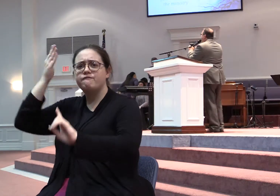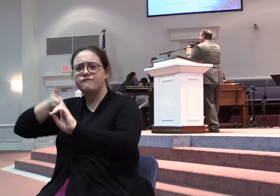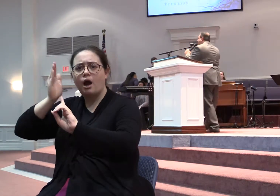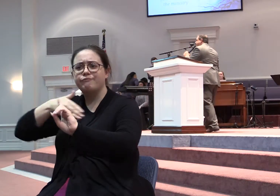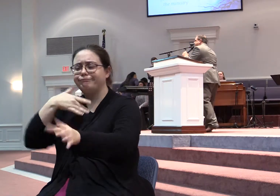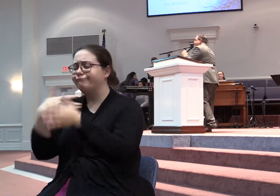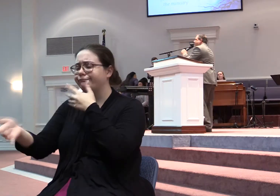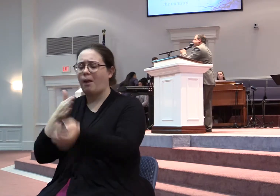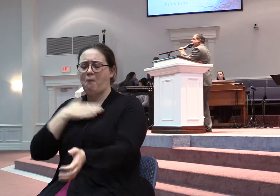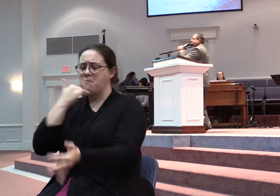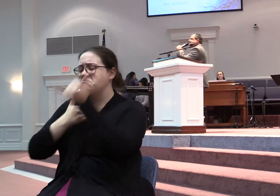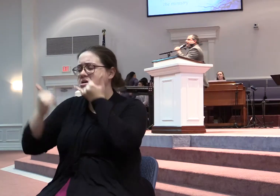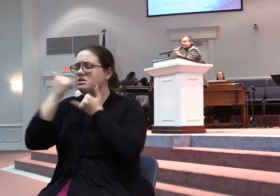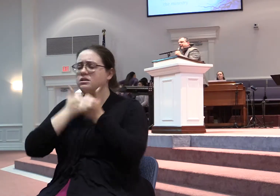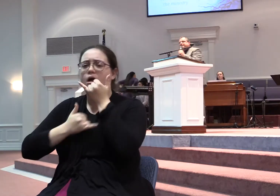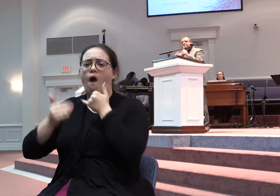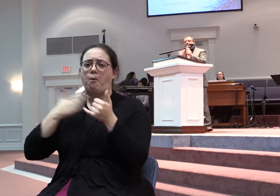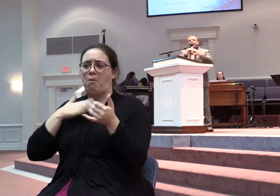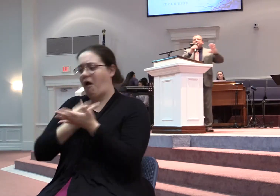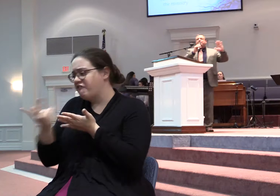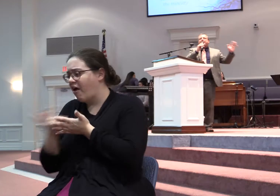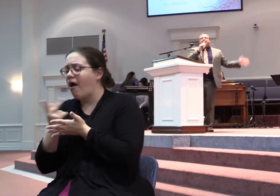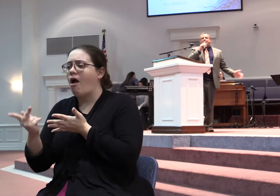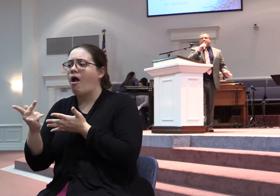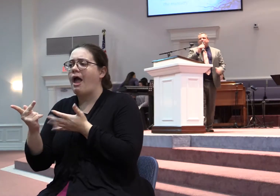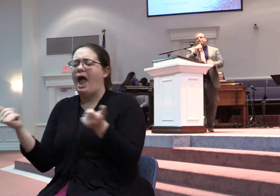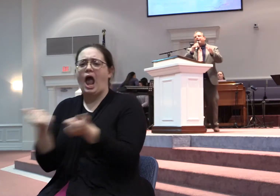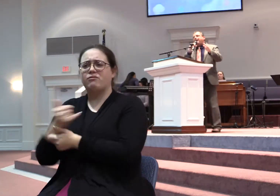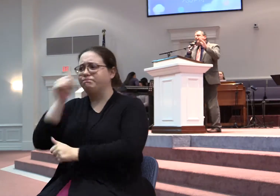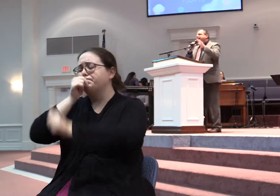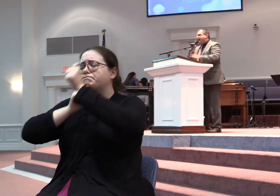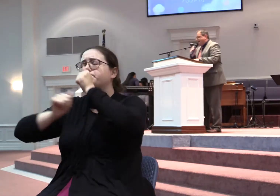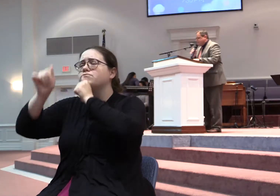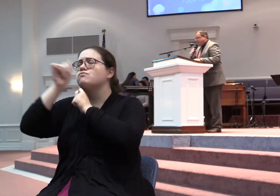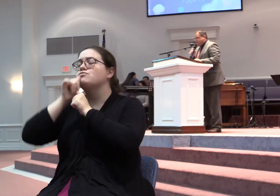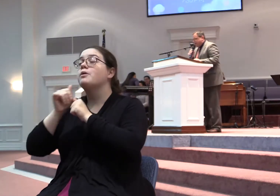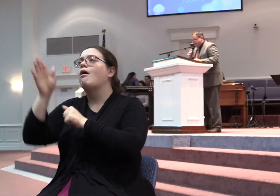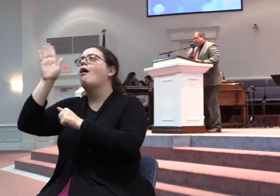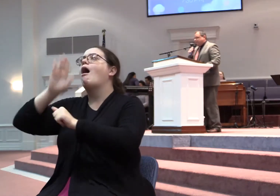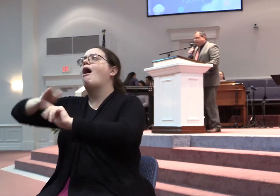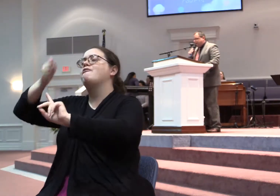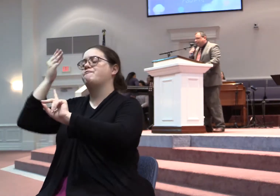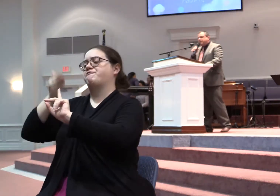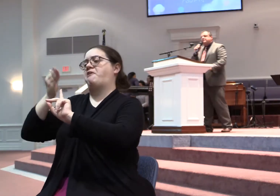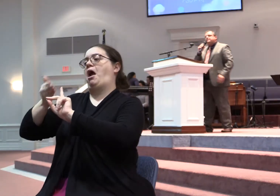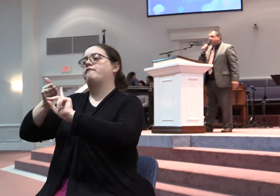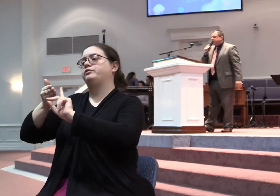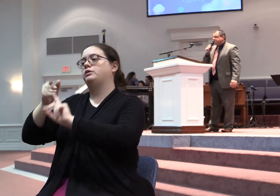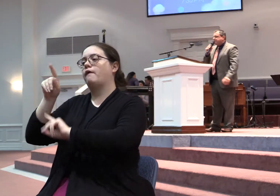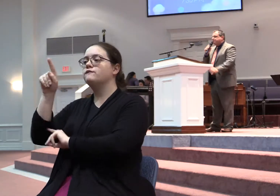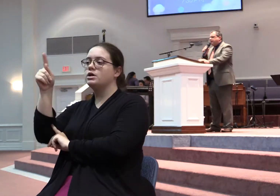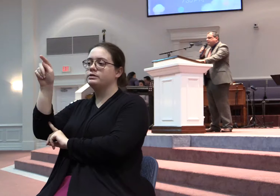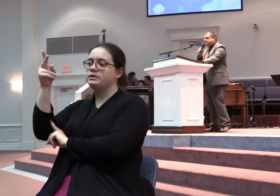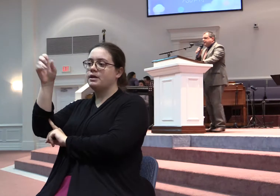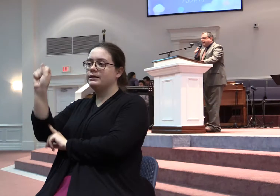Despite what I've done, despite what the mistakes that I've made, despite everything that I've been through, God has been faithful. 1 Thessalonians